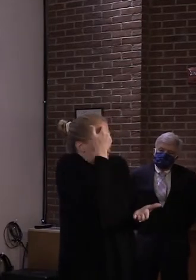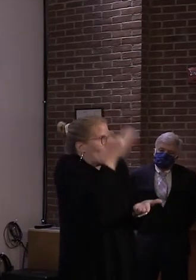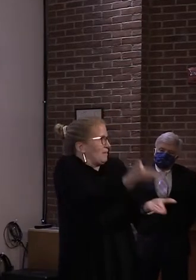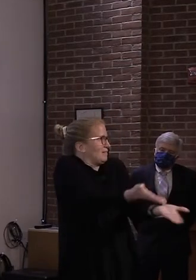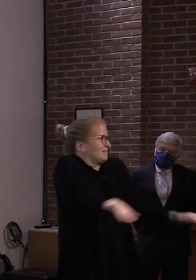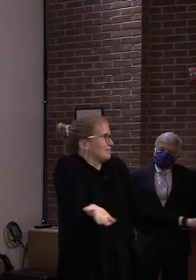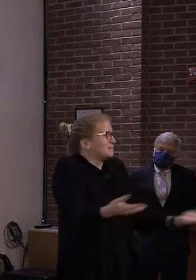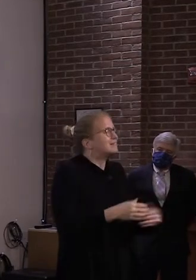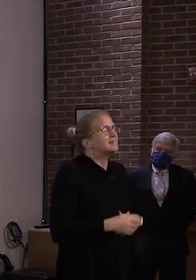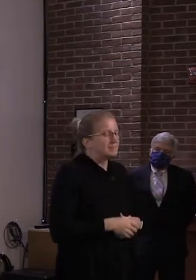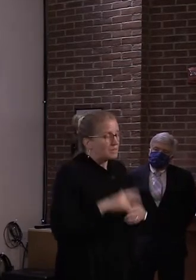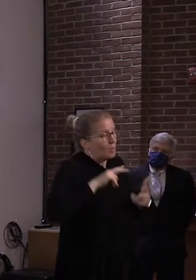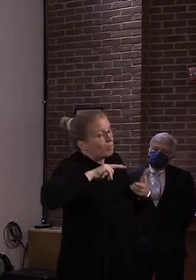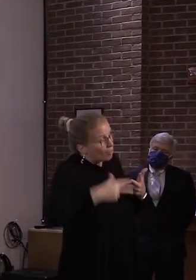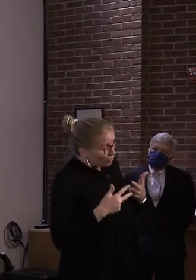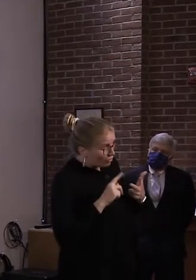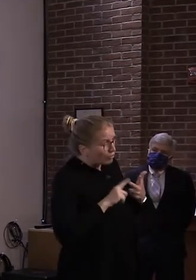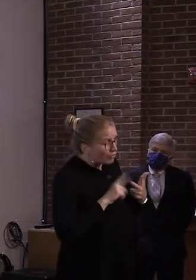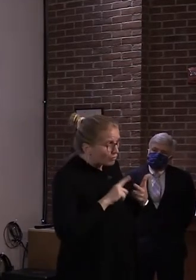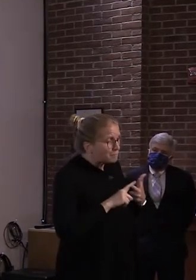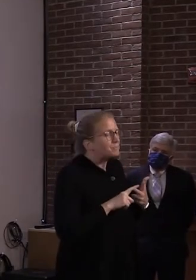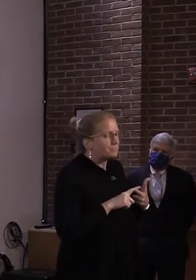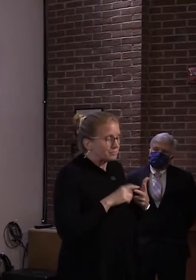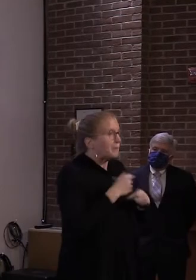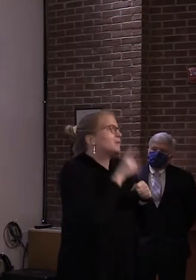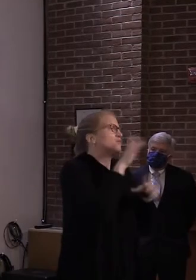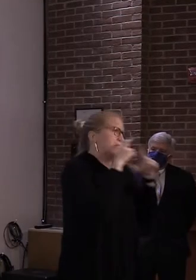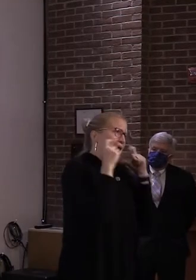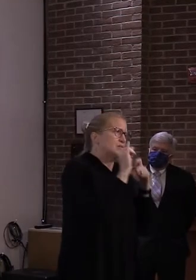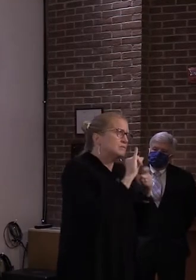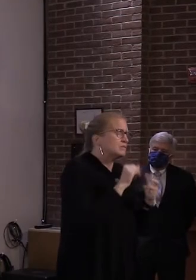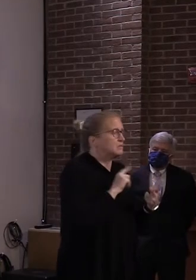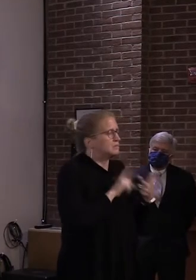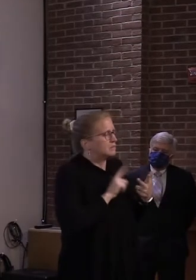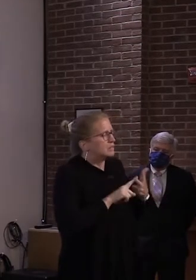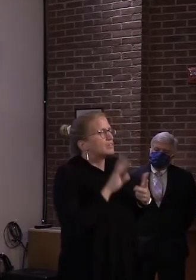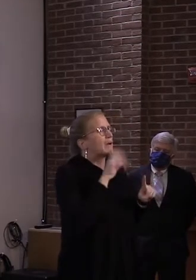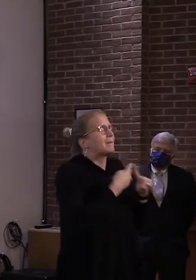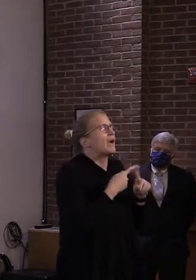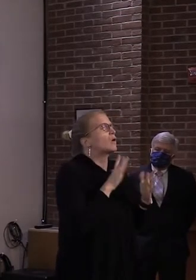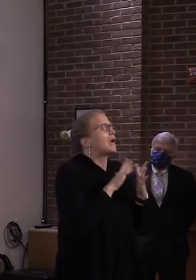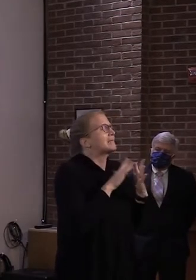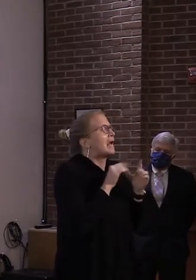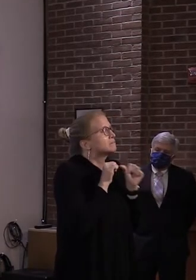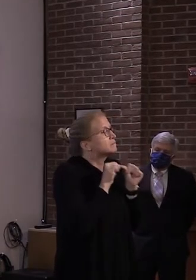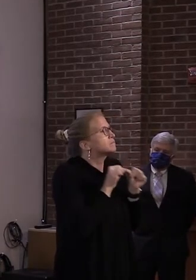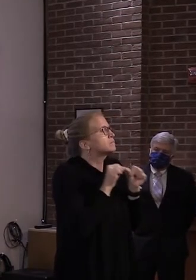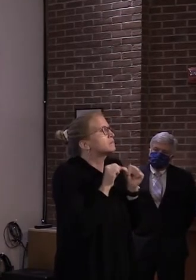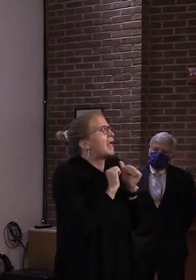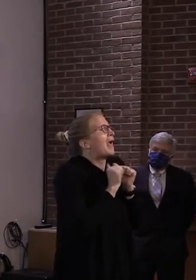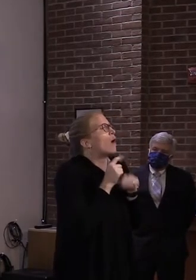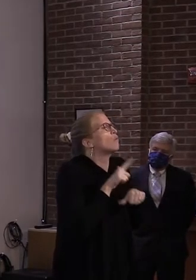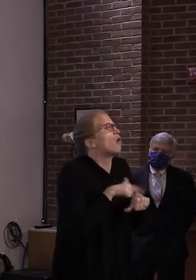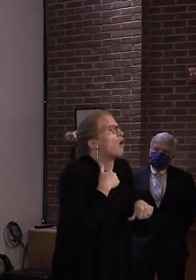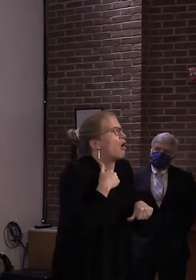third part is what I call contact duration or intensity. Really, how long you're in contact with